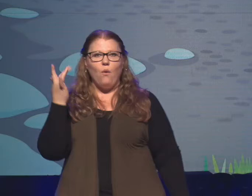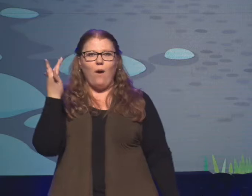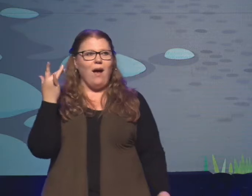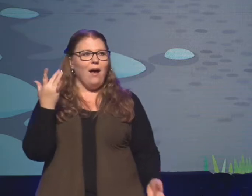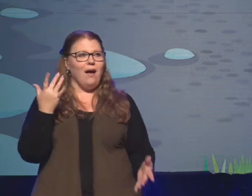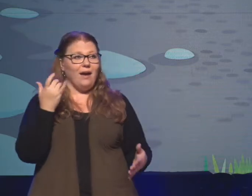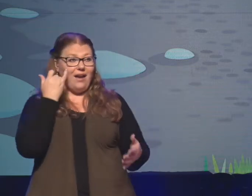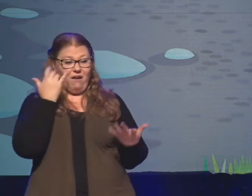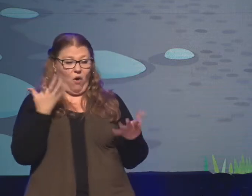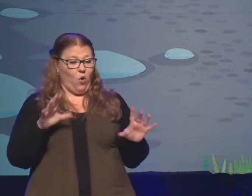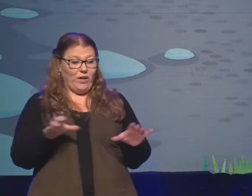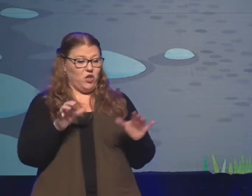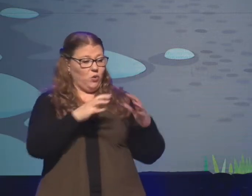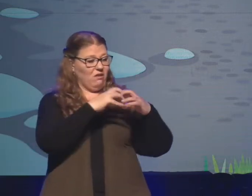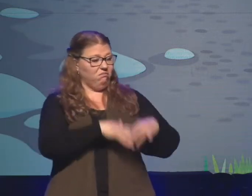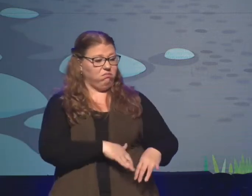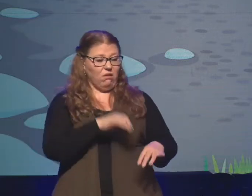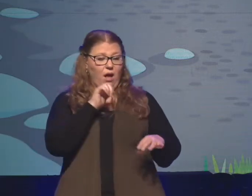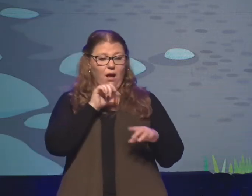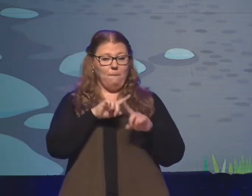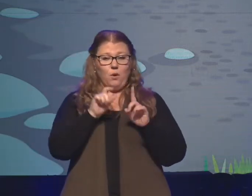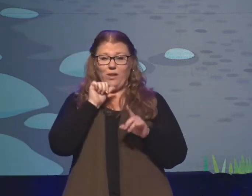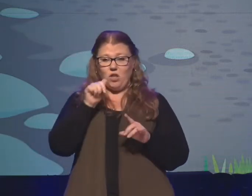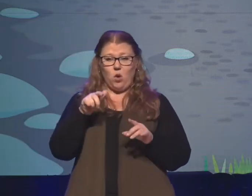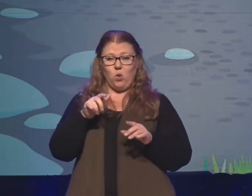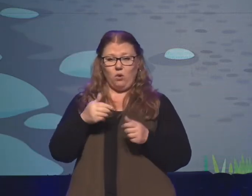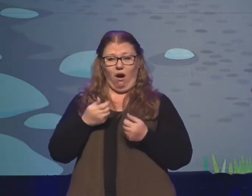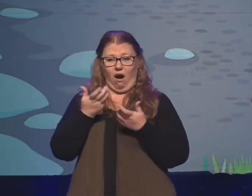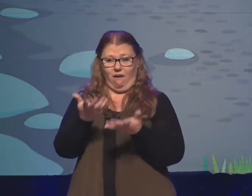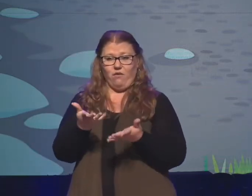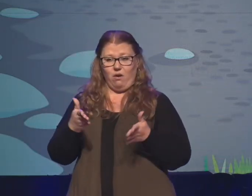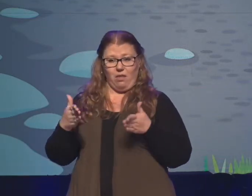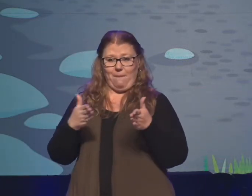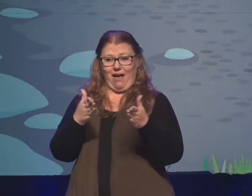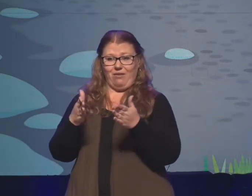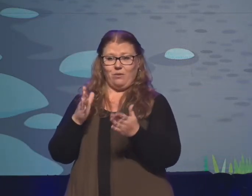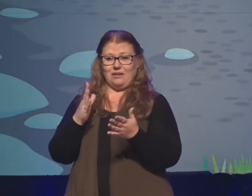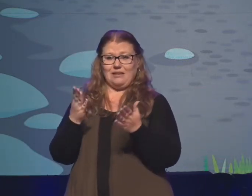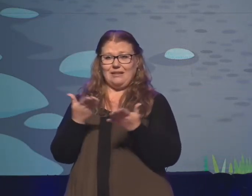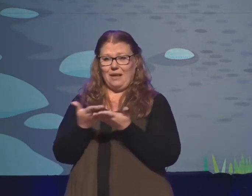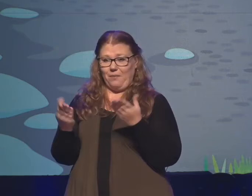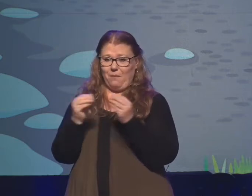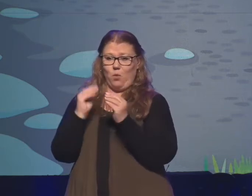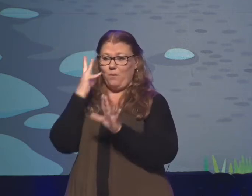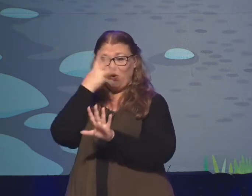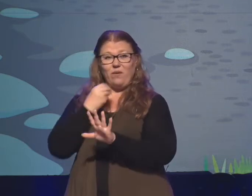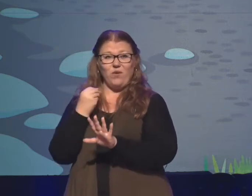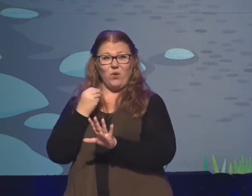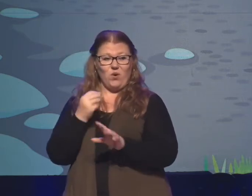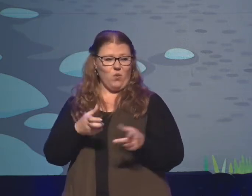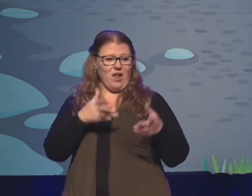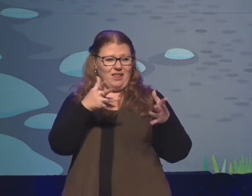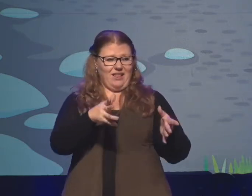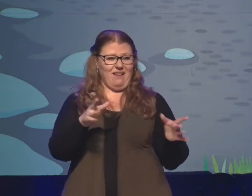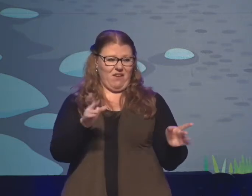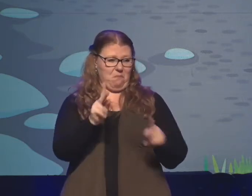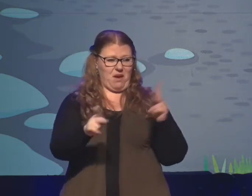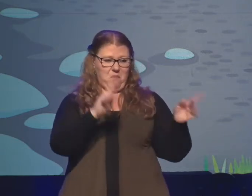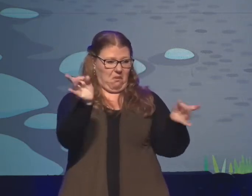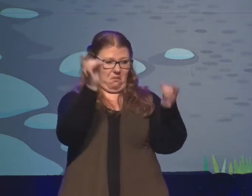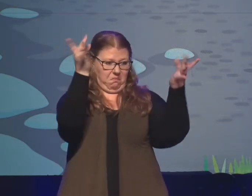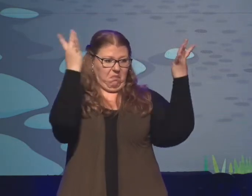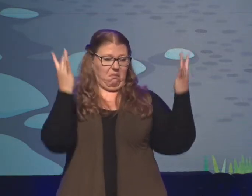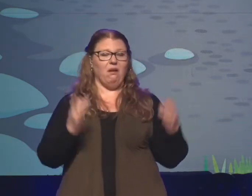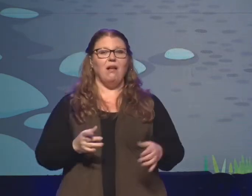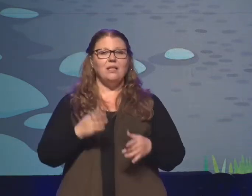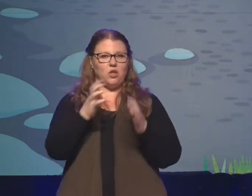we do is deconstruct, but we don't offer, right, the path towards something more beautiful, then we're just leaving people in rubble. So